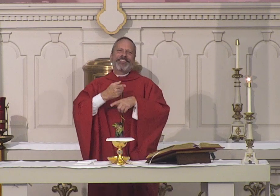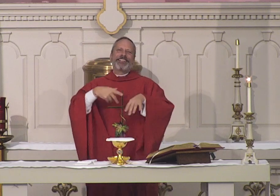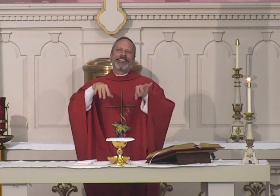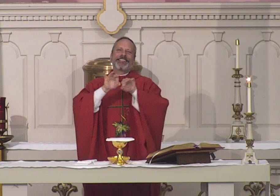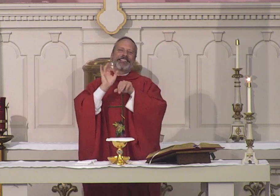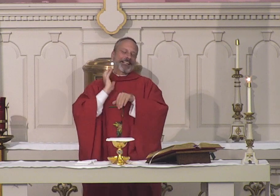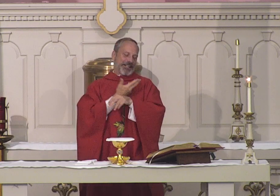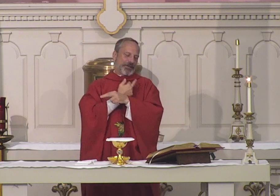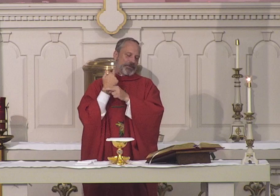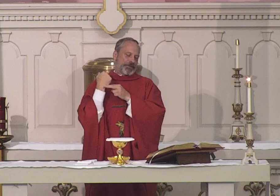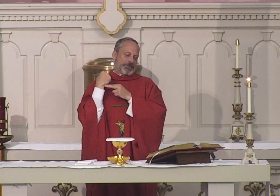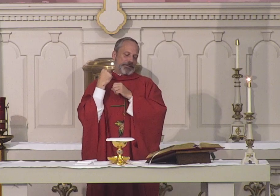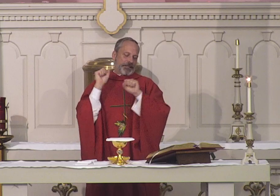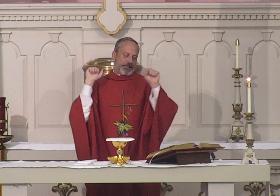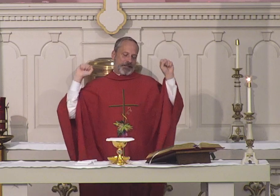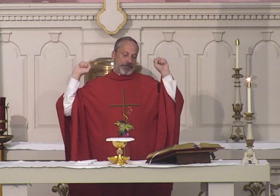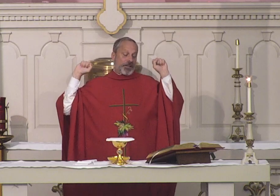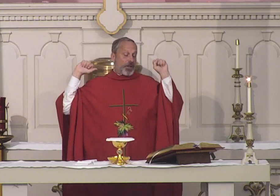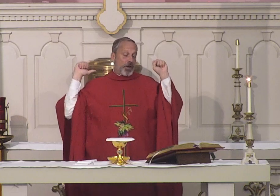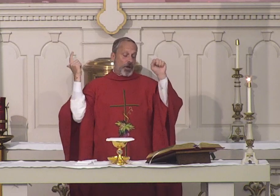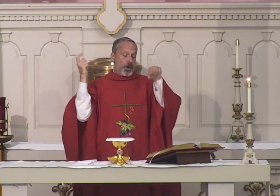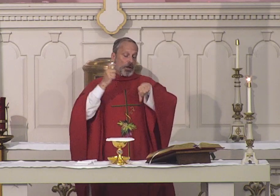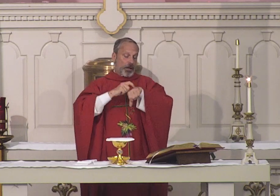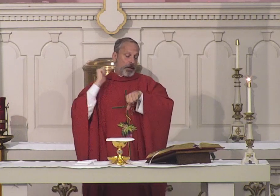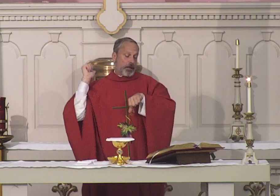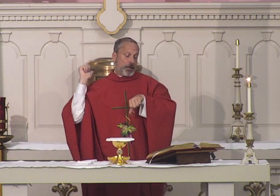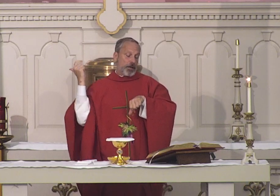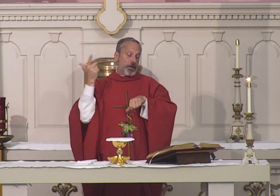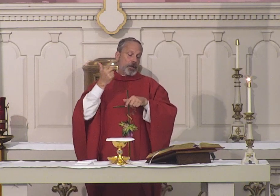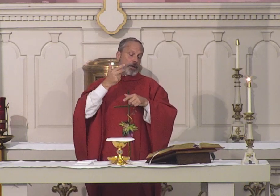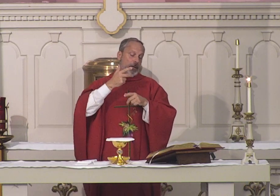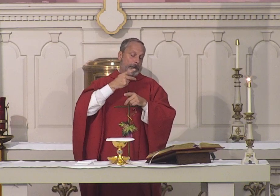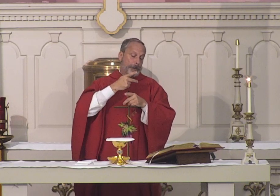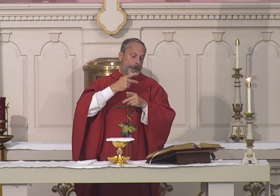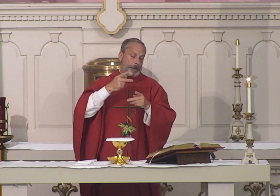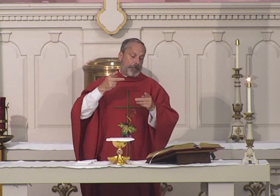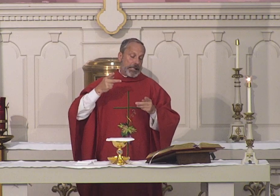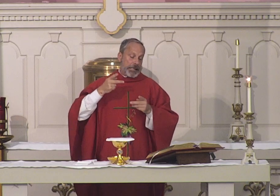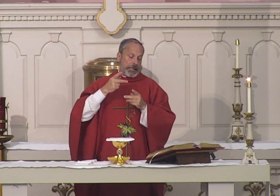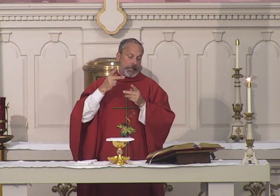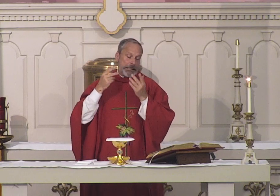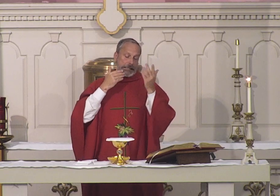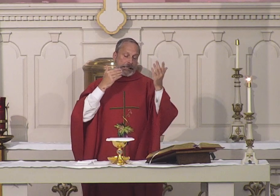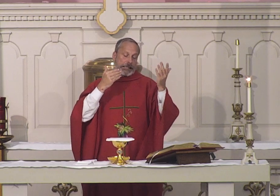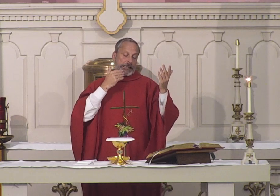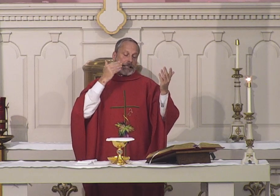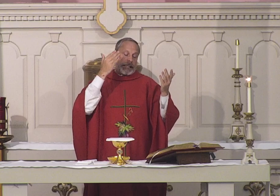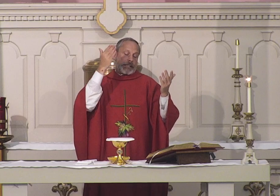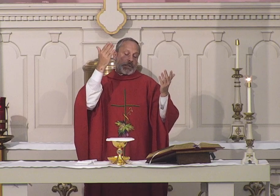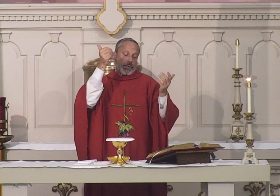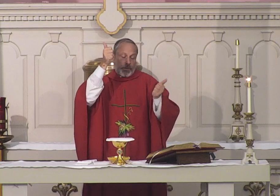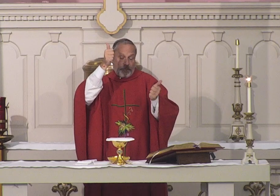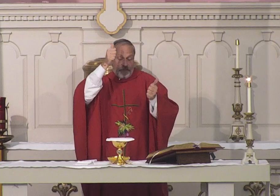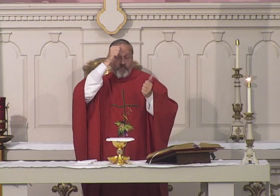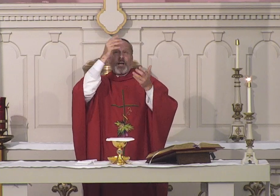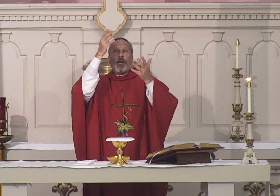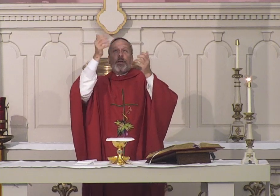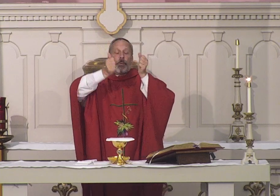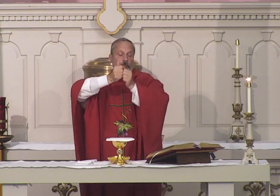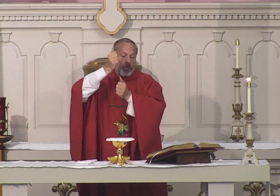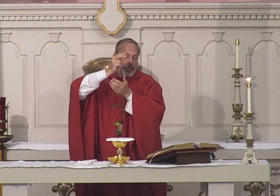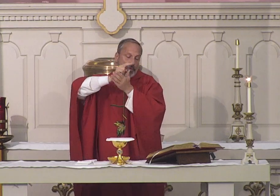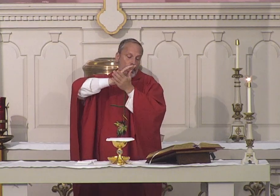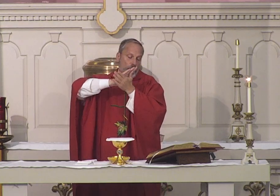It is right, and it is truly right and just, our duty and our salvation, always and everywhere to give you